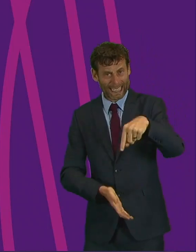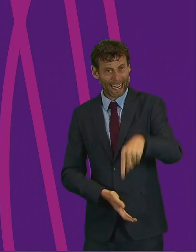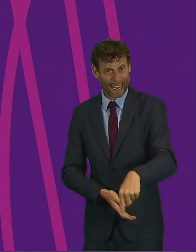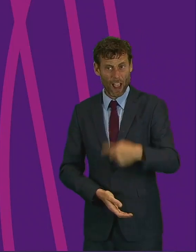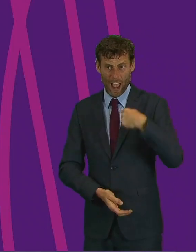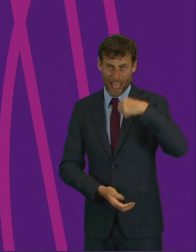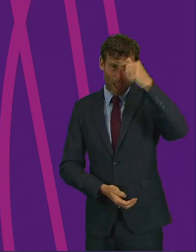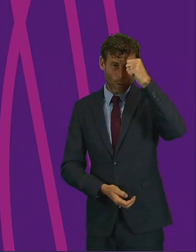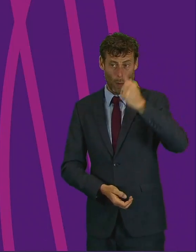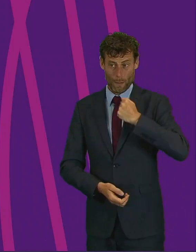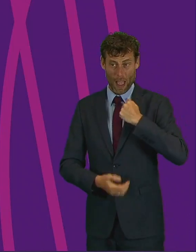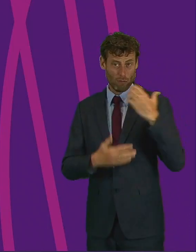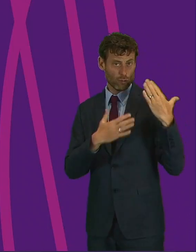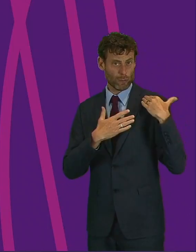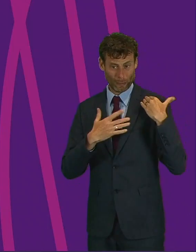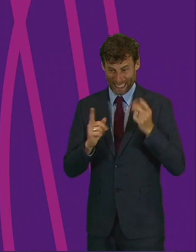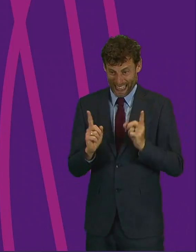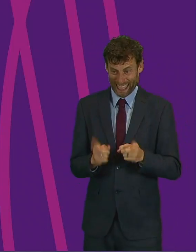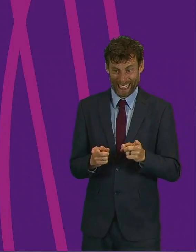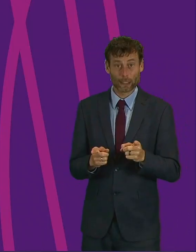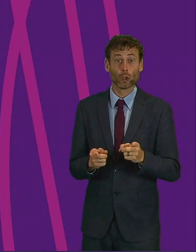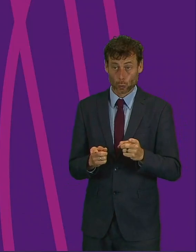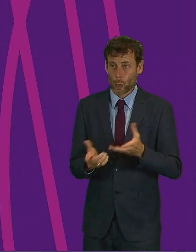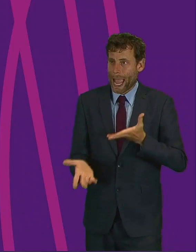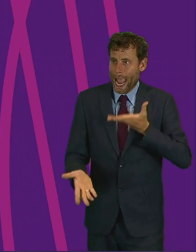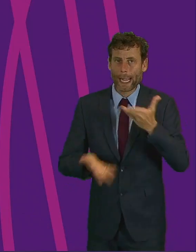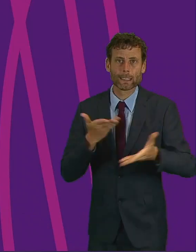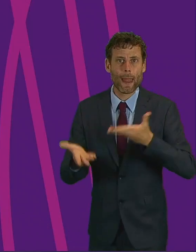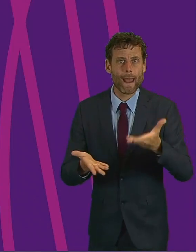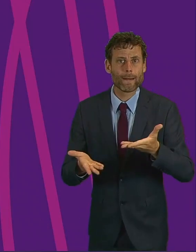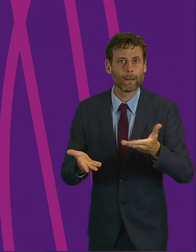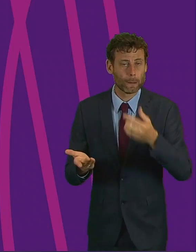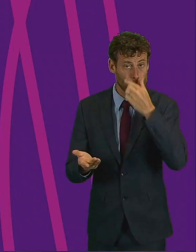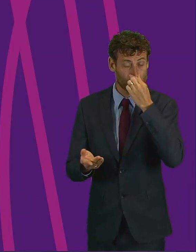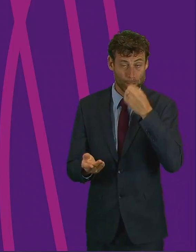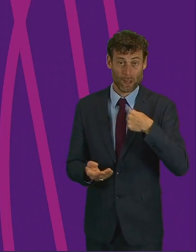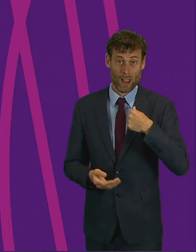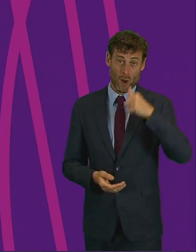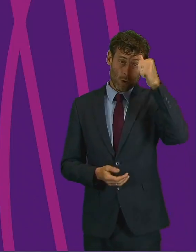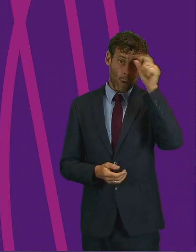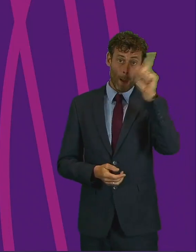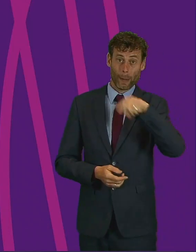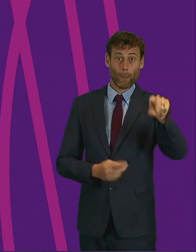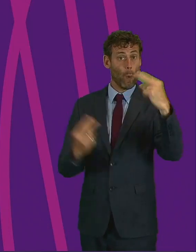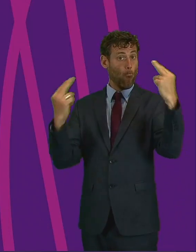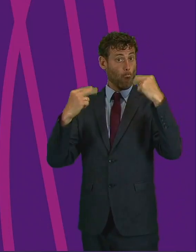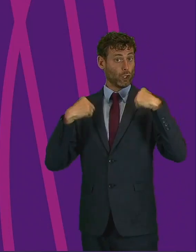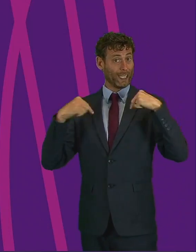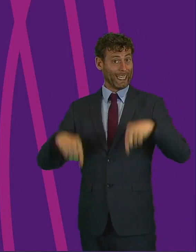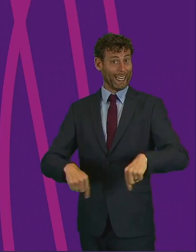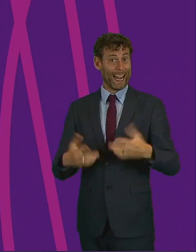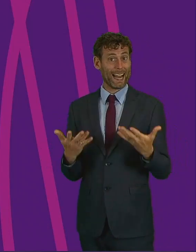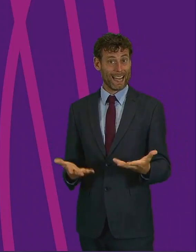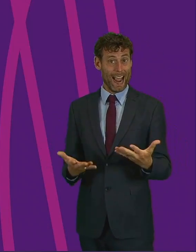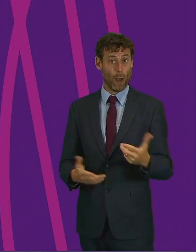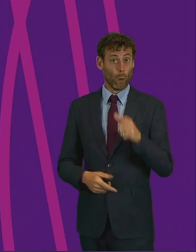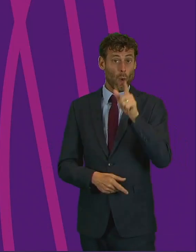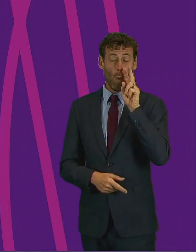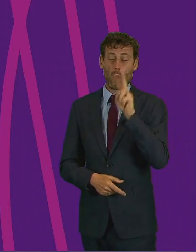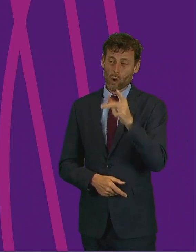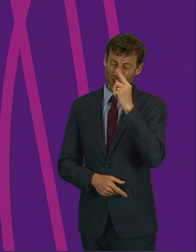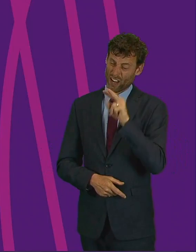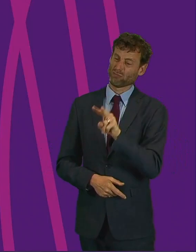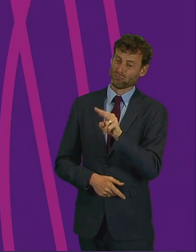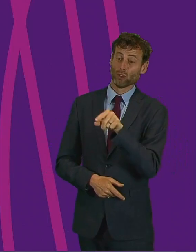accountability. And you know, I think people watching at home right now can draw their own conclusions and make their own mind up about that.